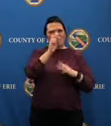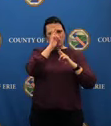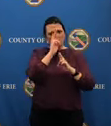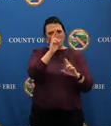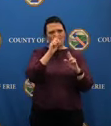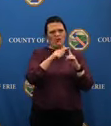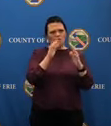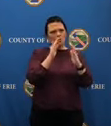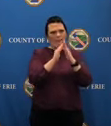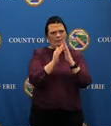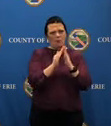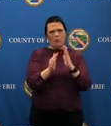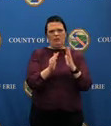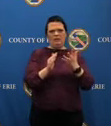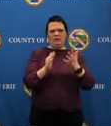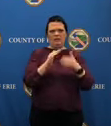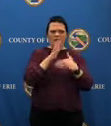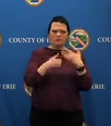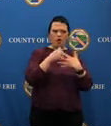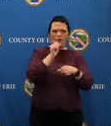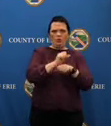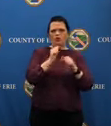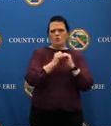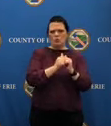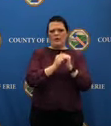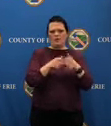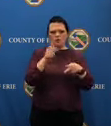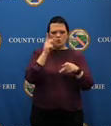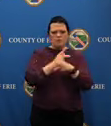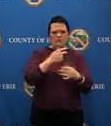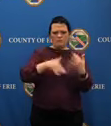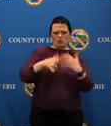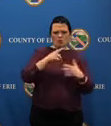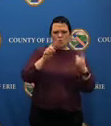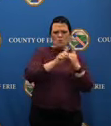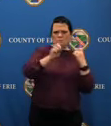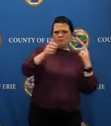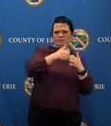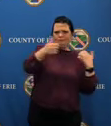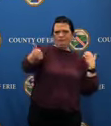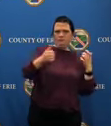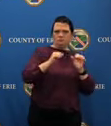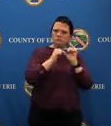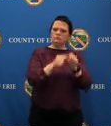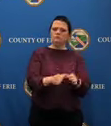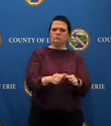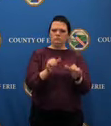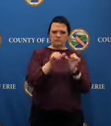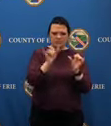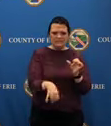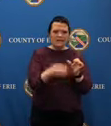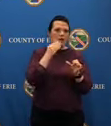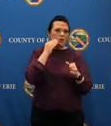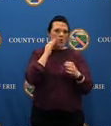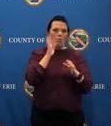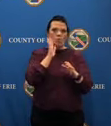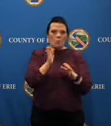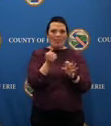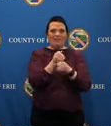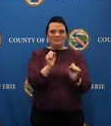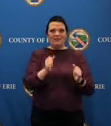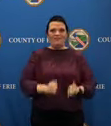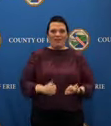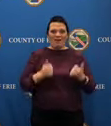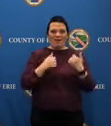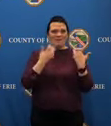to our community. Let's all work together to keep this social distancing going. And staying home will save lives. We've